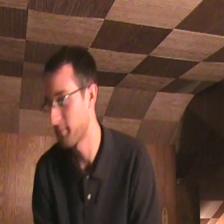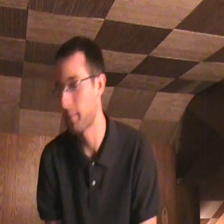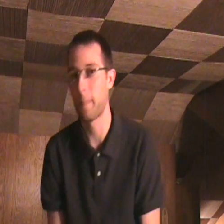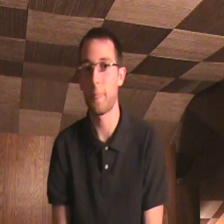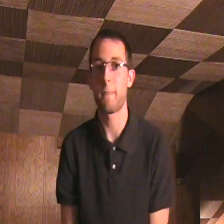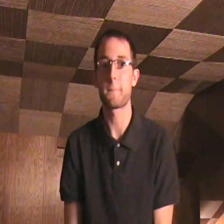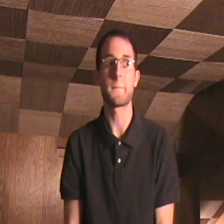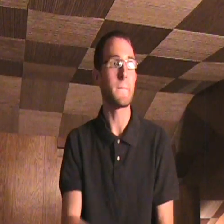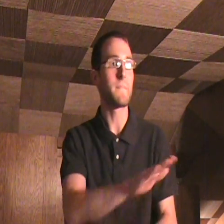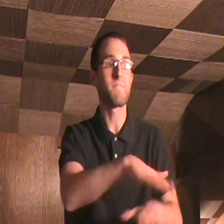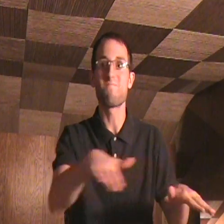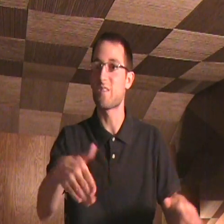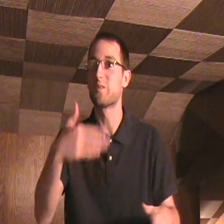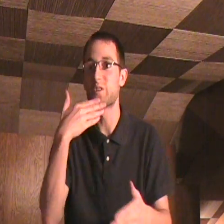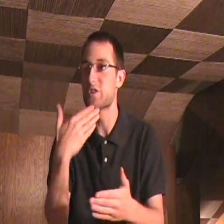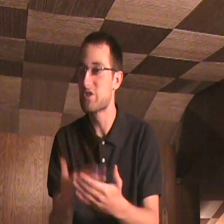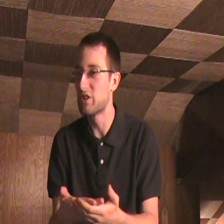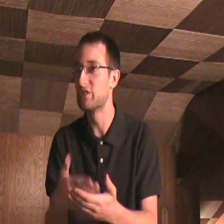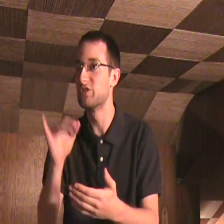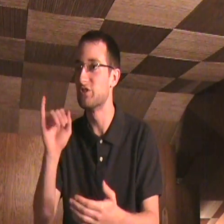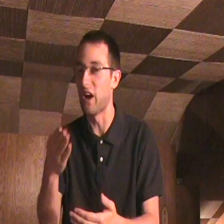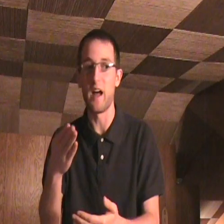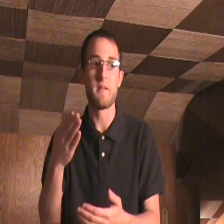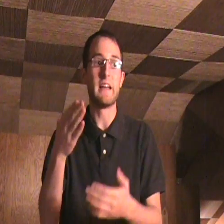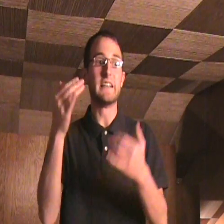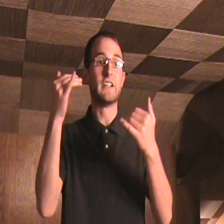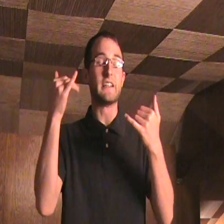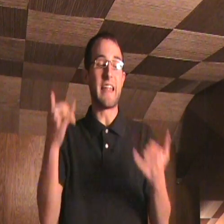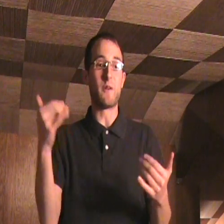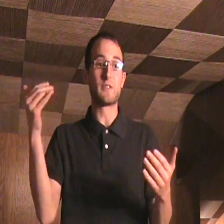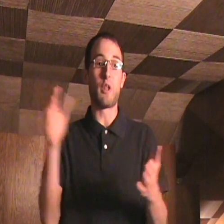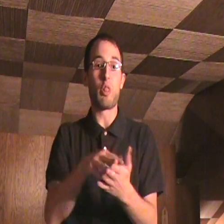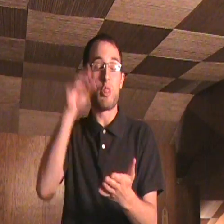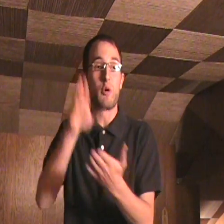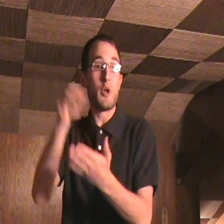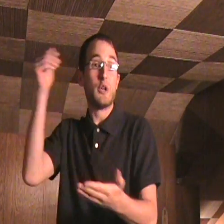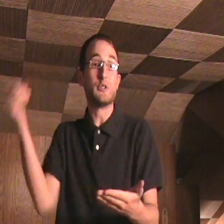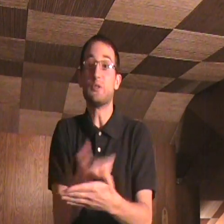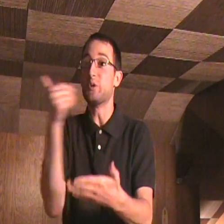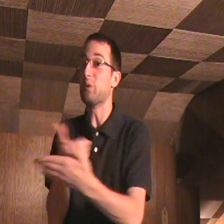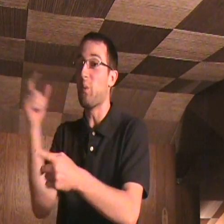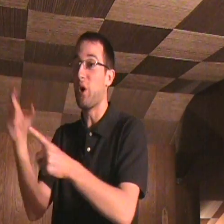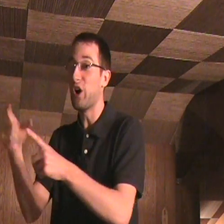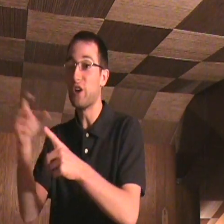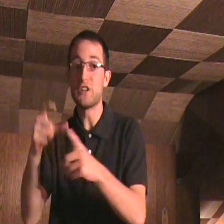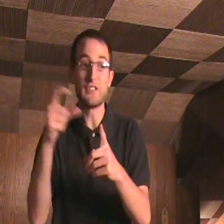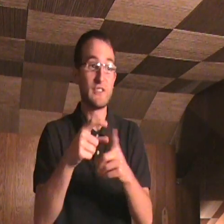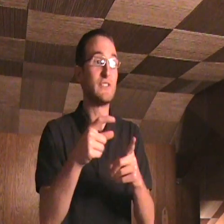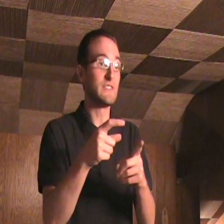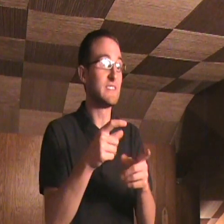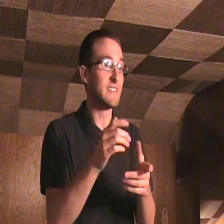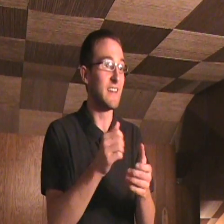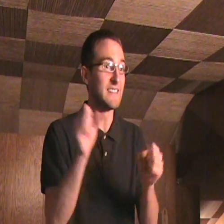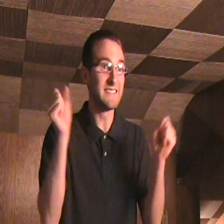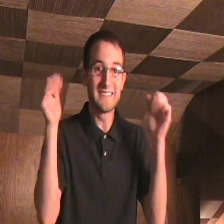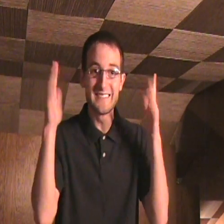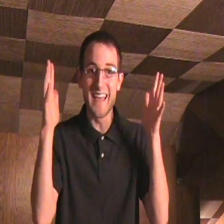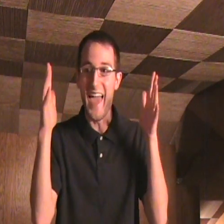You guys have gotten so good at them that we're going to learn some new words. Yay! Some new kinds. Now, before we do